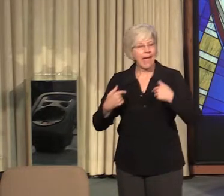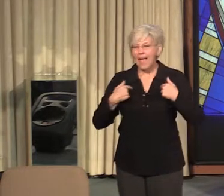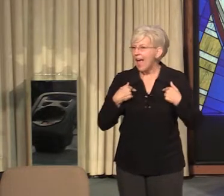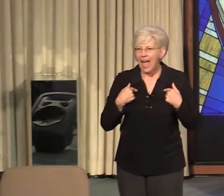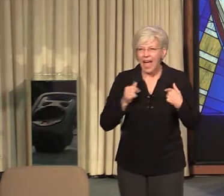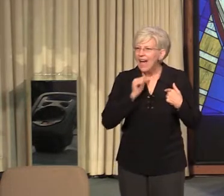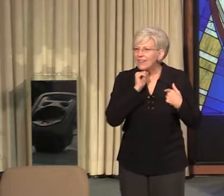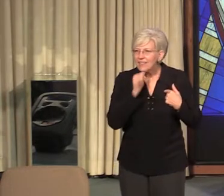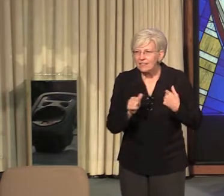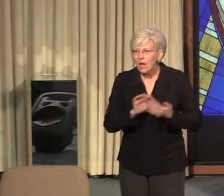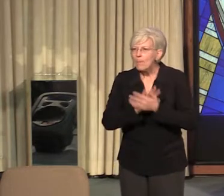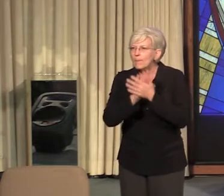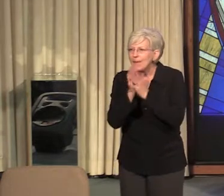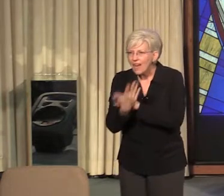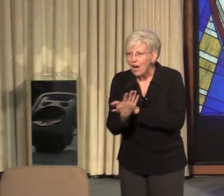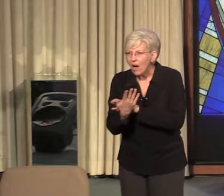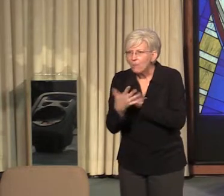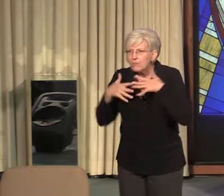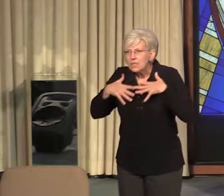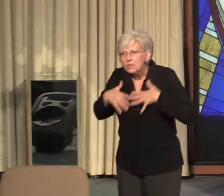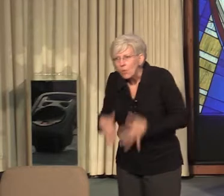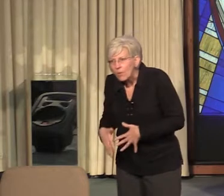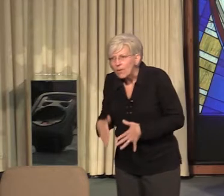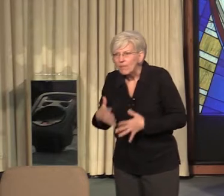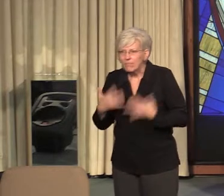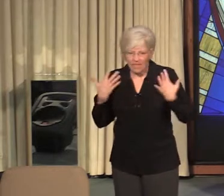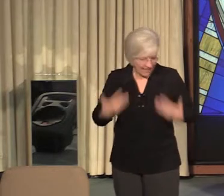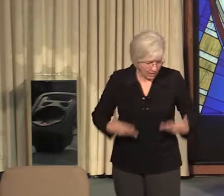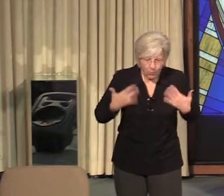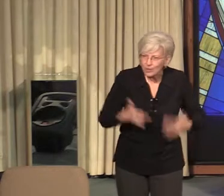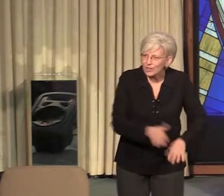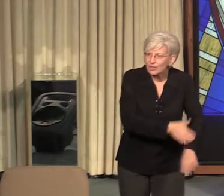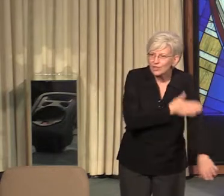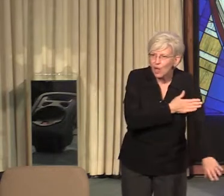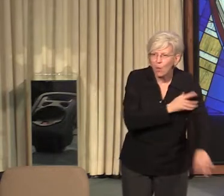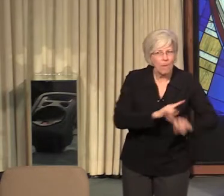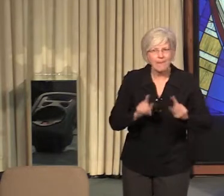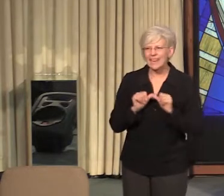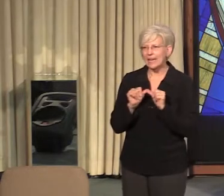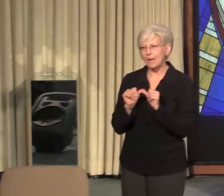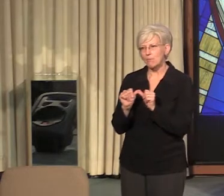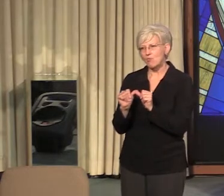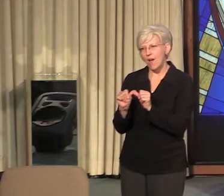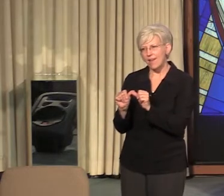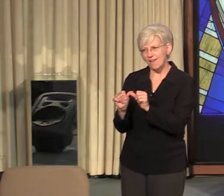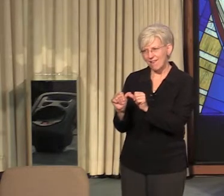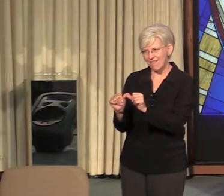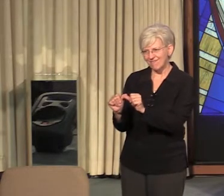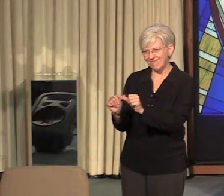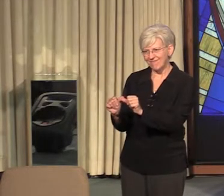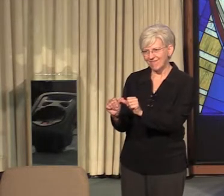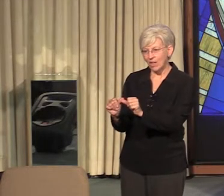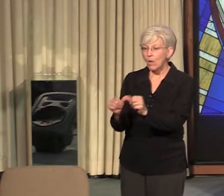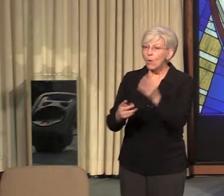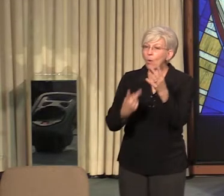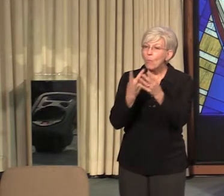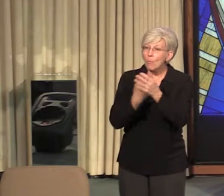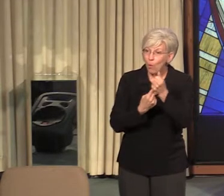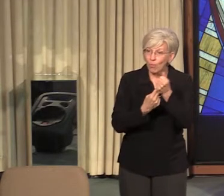not become discouraged at their being slow to wake up, but kept right on, both silently and